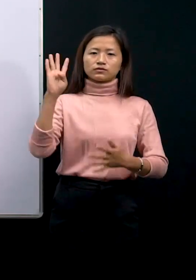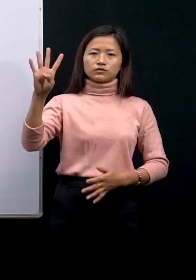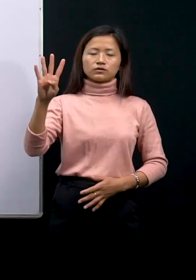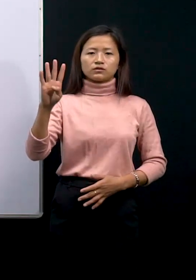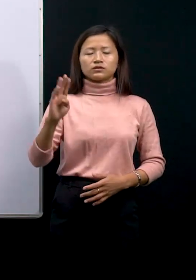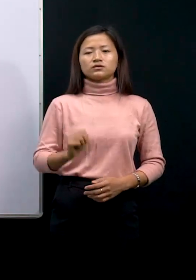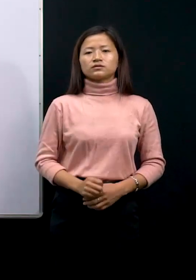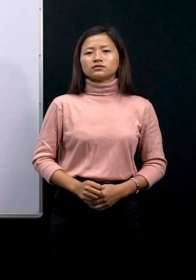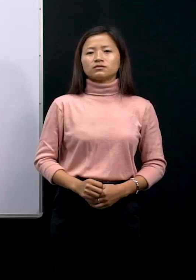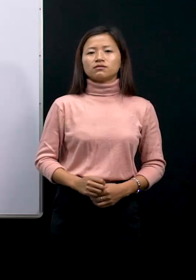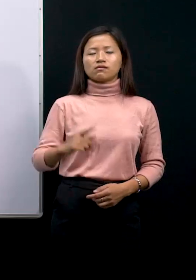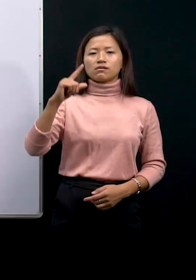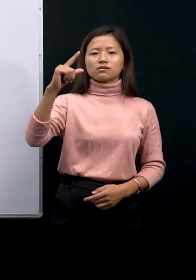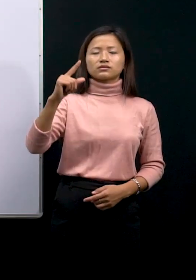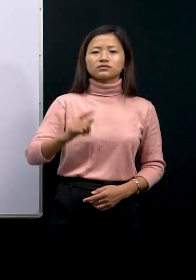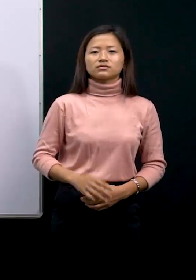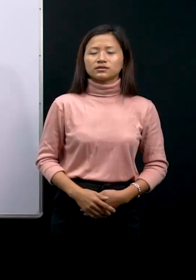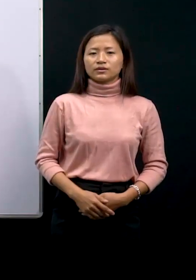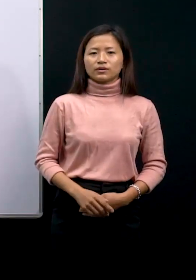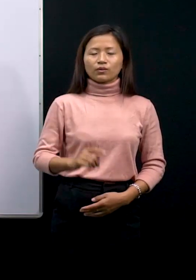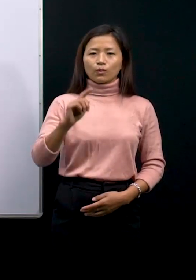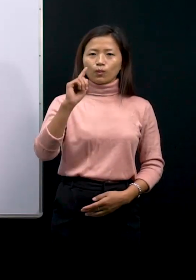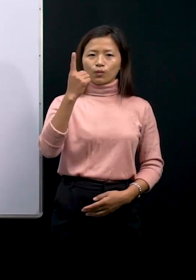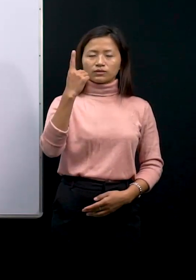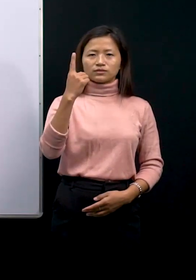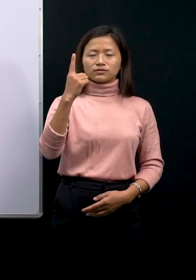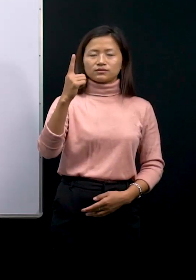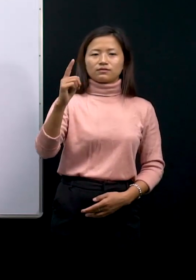degrees you will get? Yes, 180 degree, right?